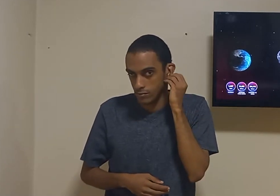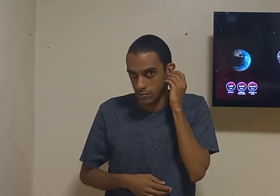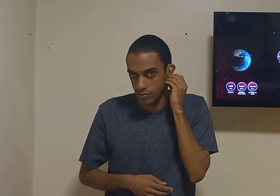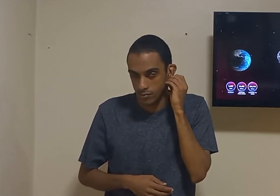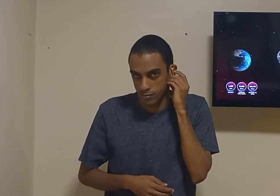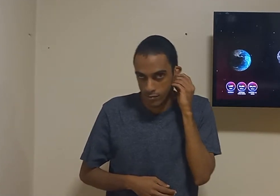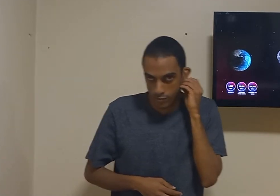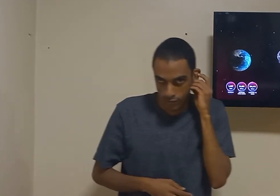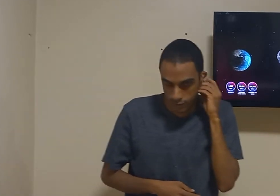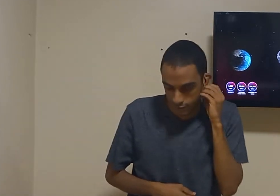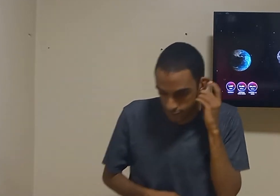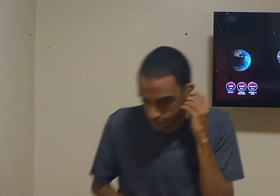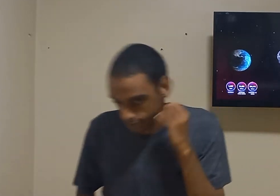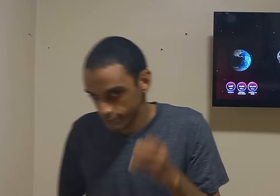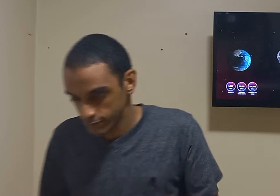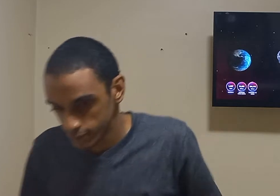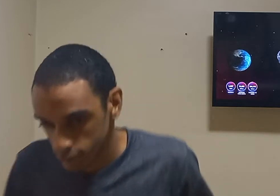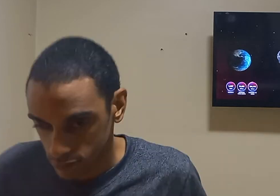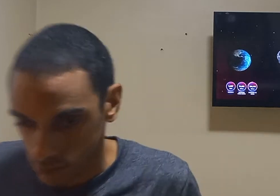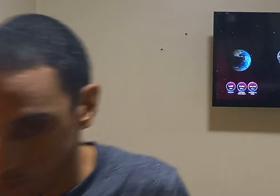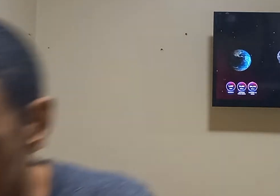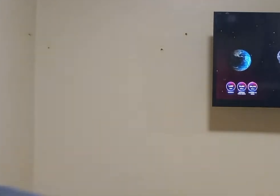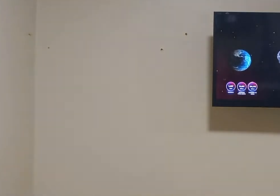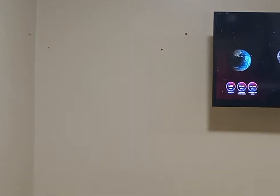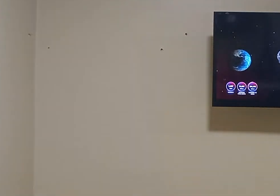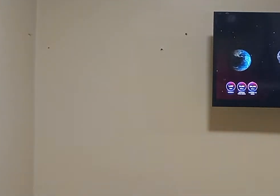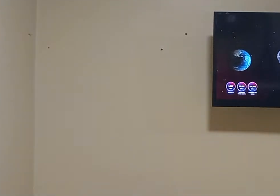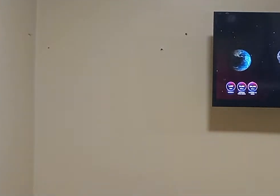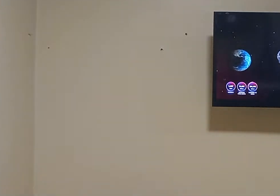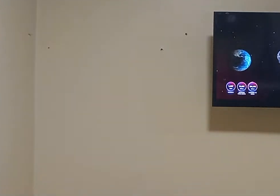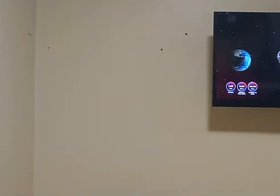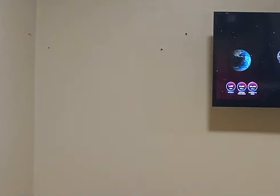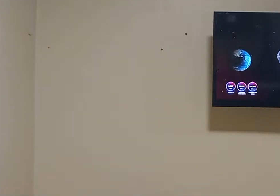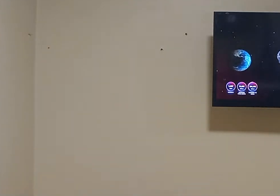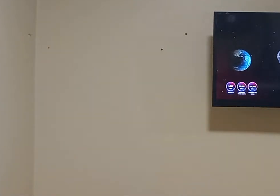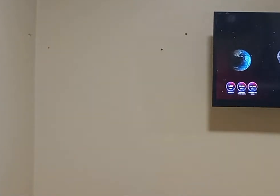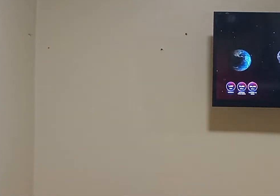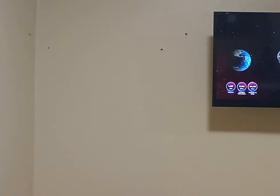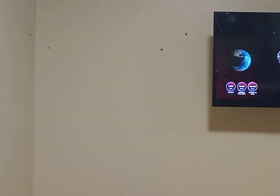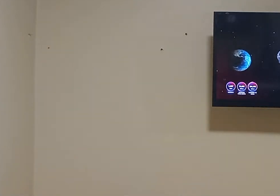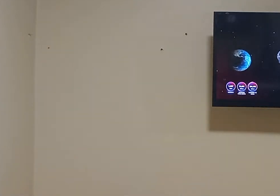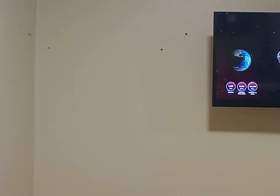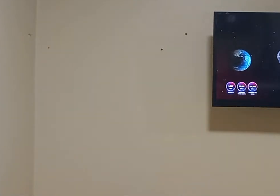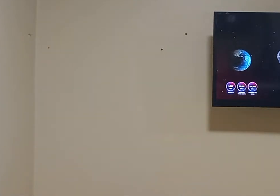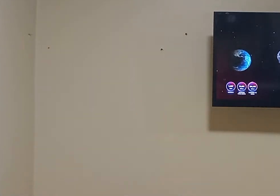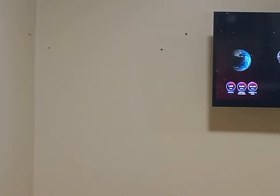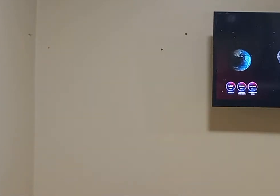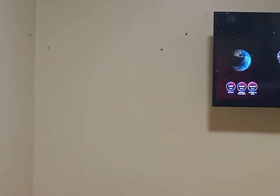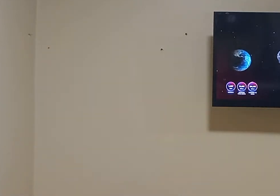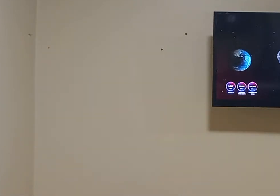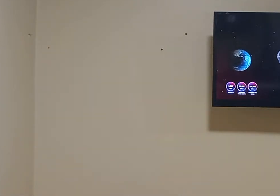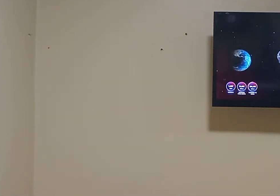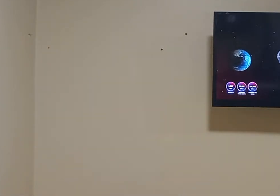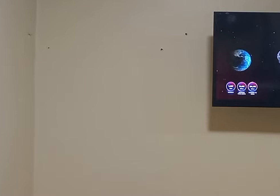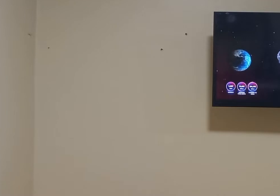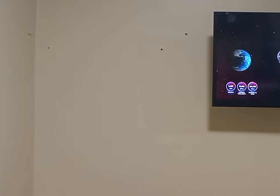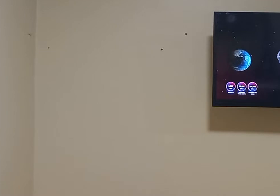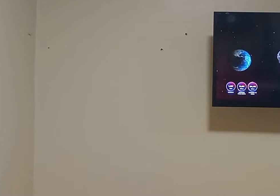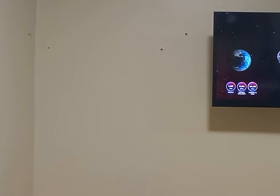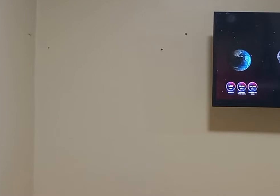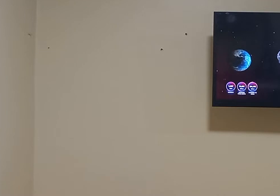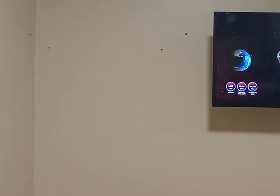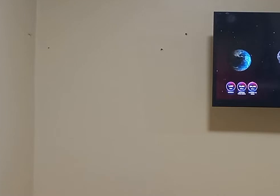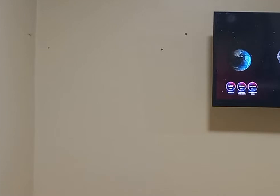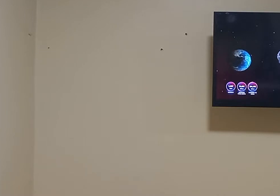the moon. Of course, that distance will get less and less over the next few days, and at closest approach, Orion will be about